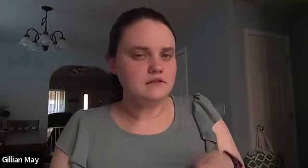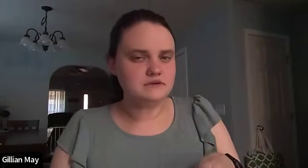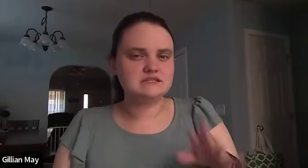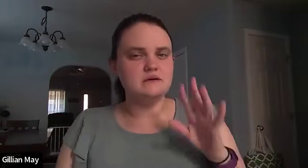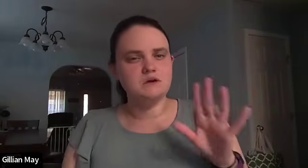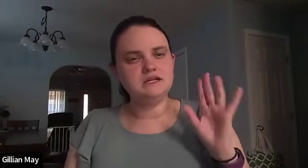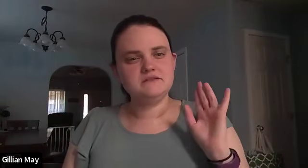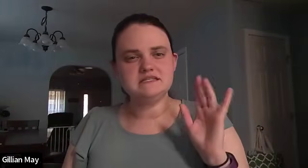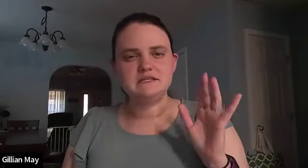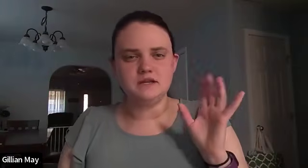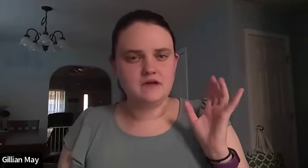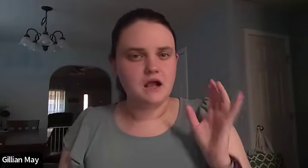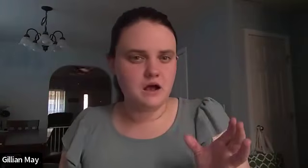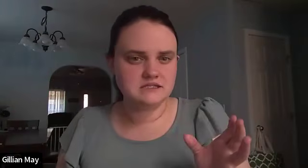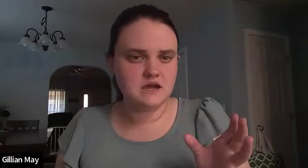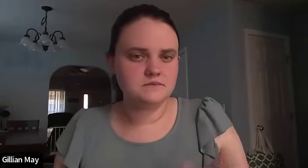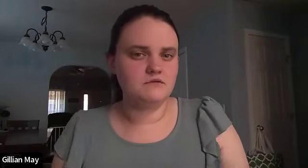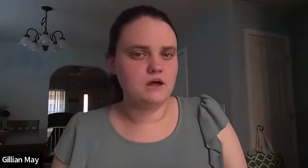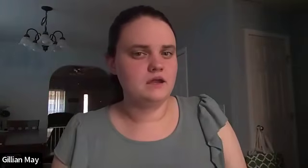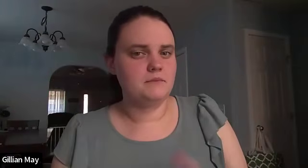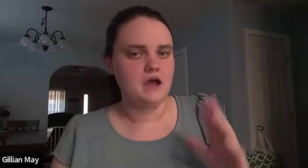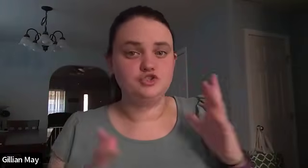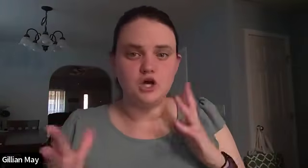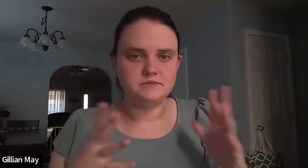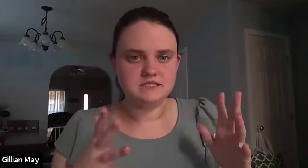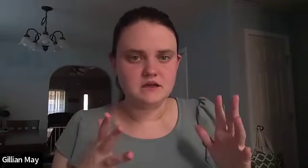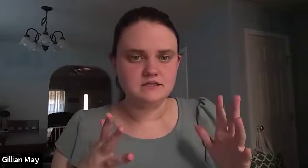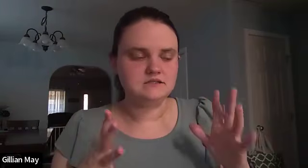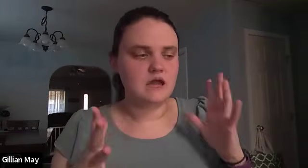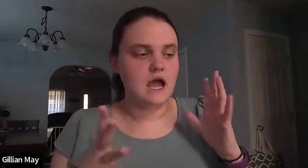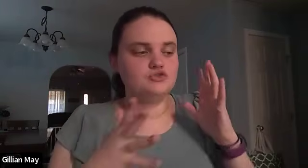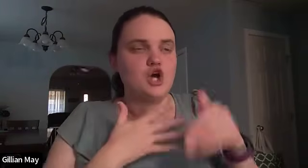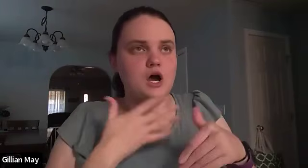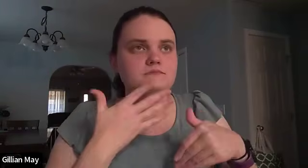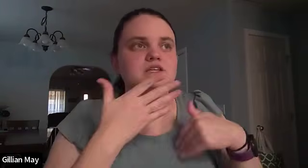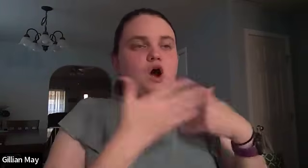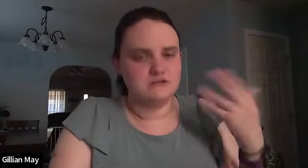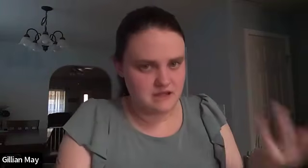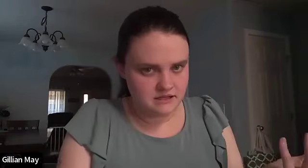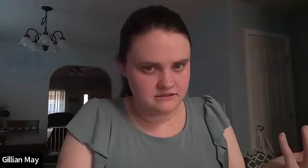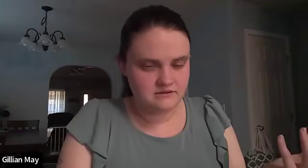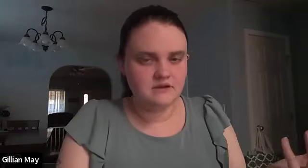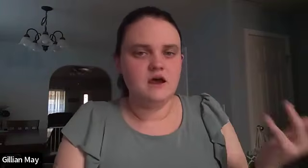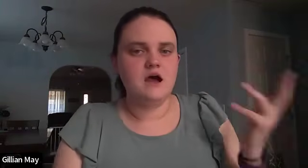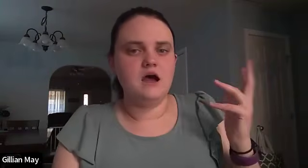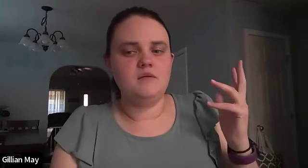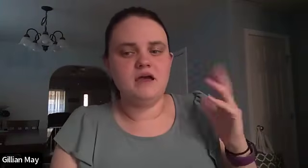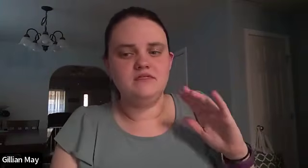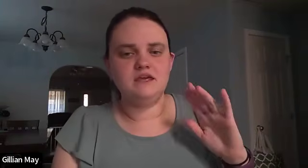only reason is I want to get this little bit of that concept of what how jobs assigns, how jobs are signed. And